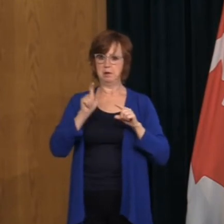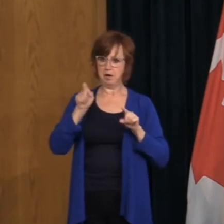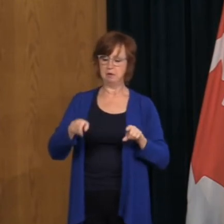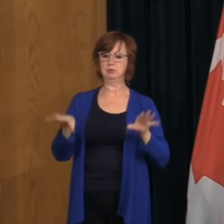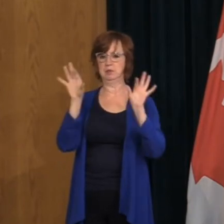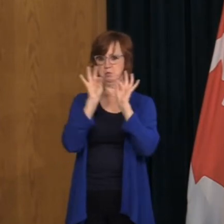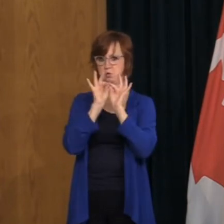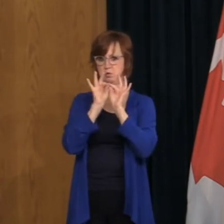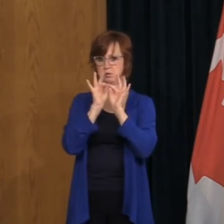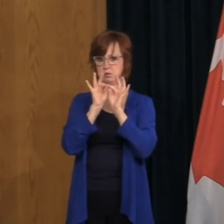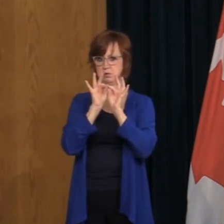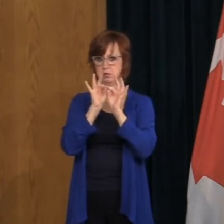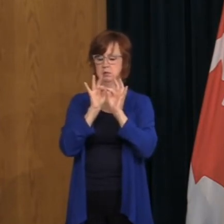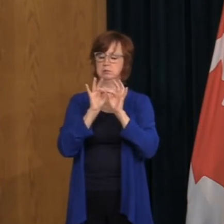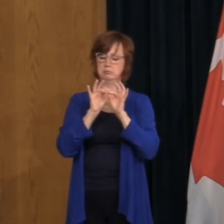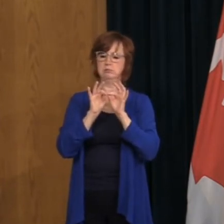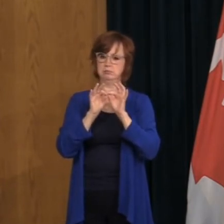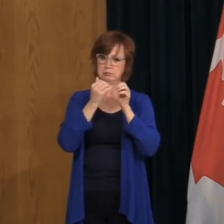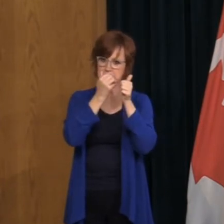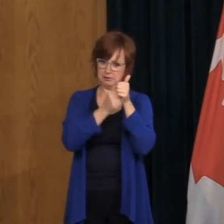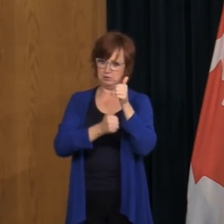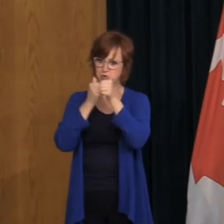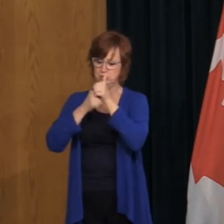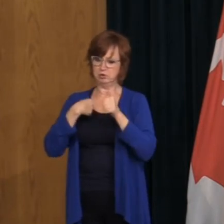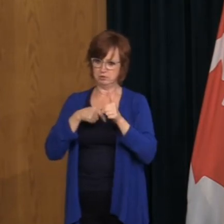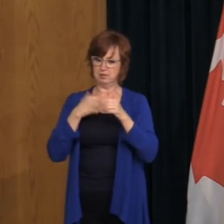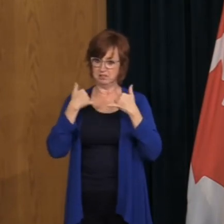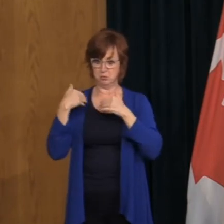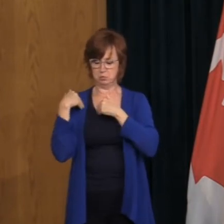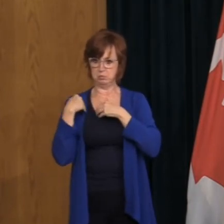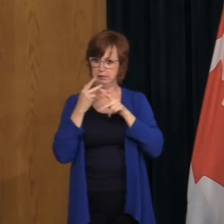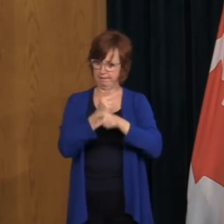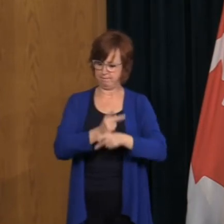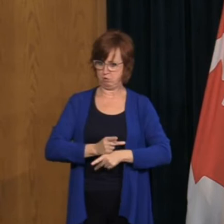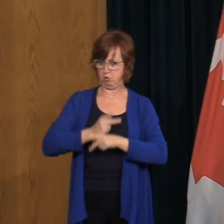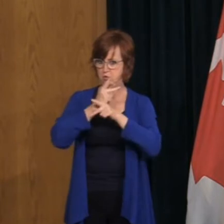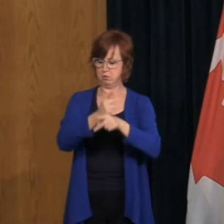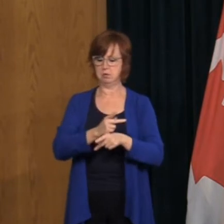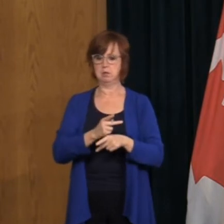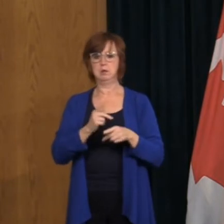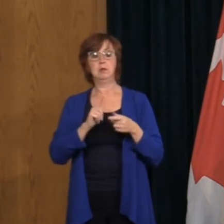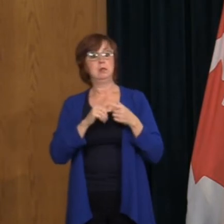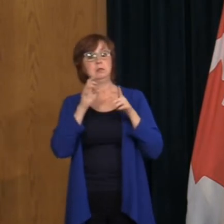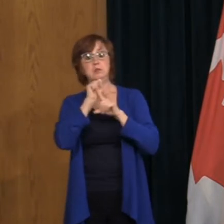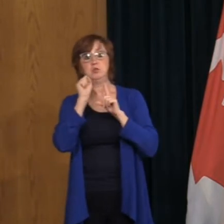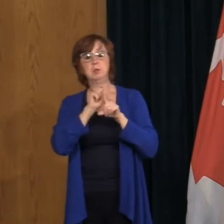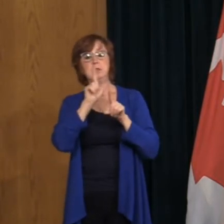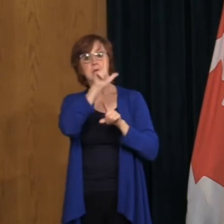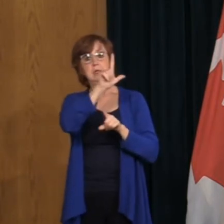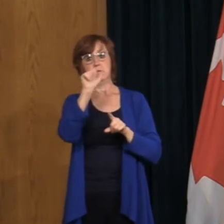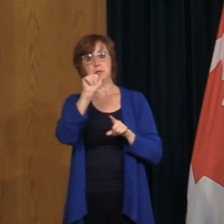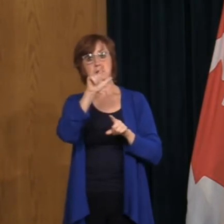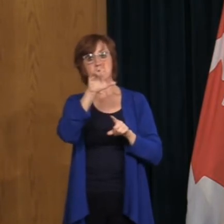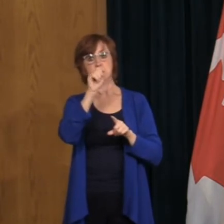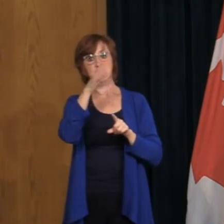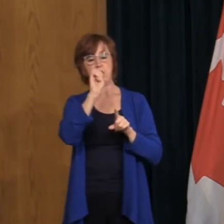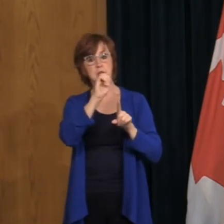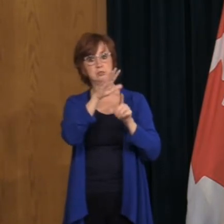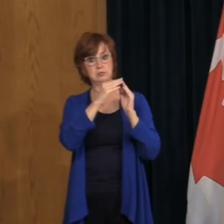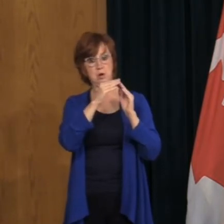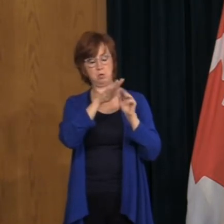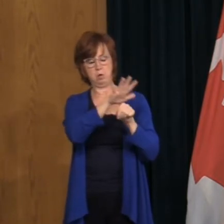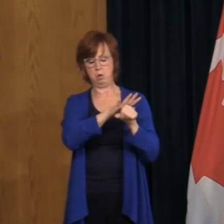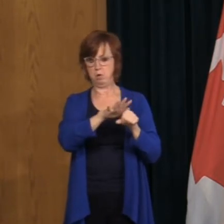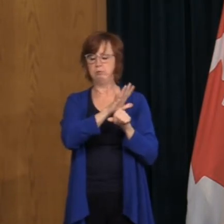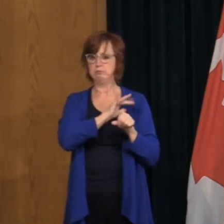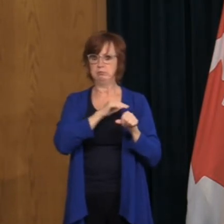to improve, as well as in other northern communities. So thank you to the tremendous efforts of community leaders, of our healthcare workers, of